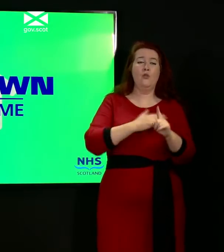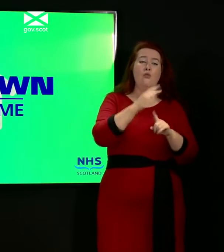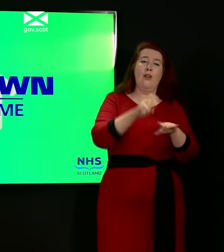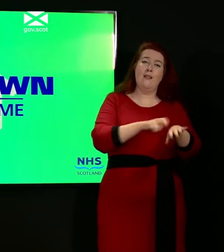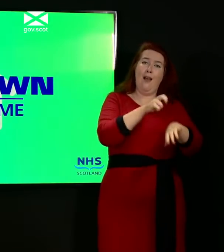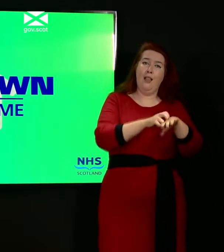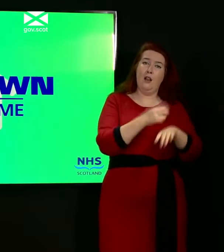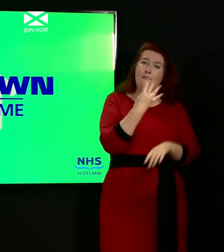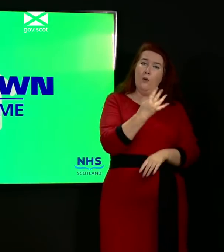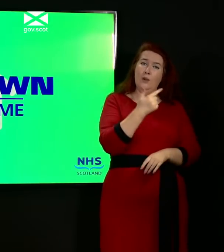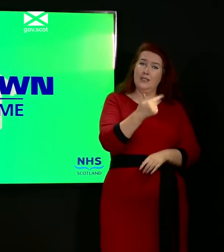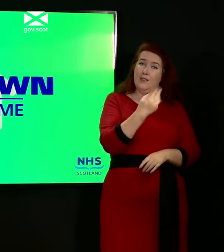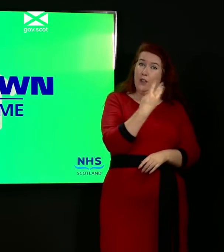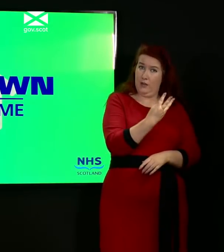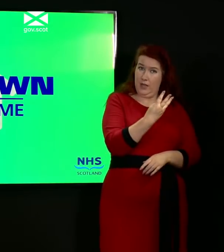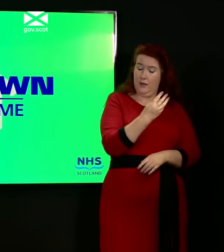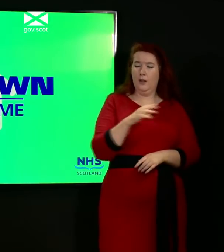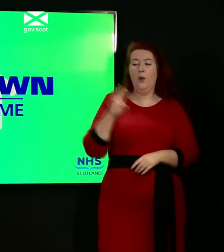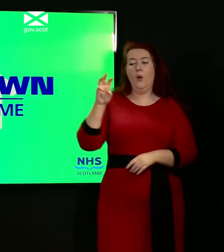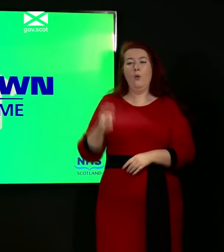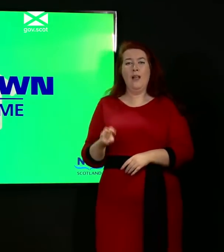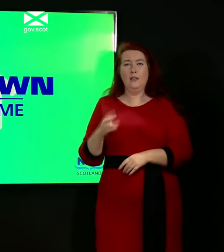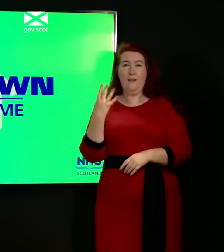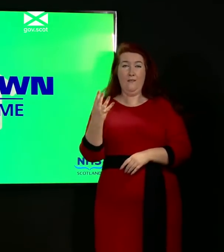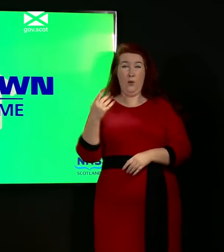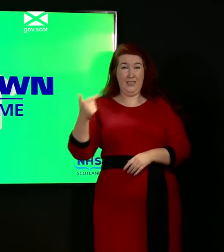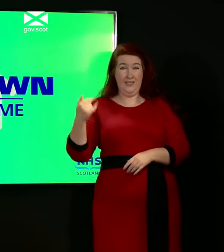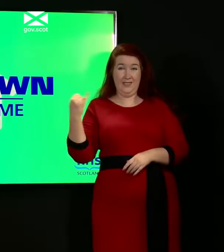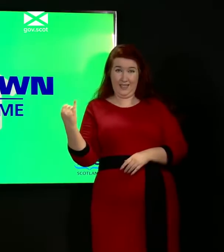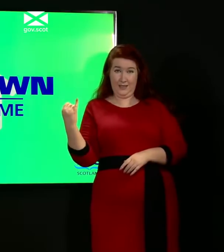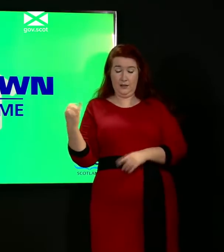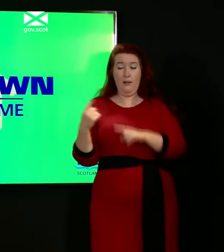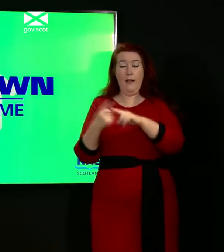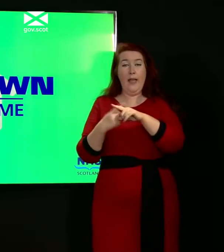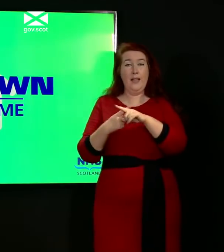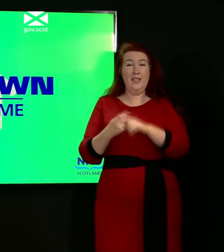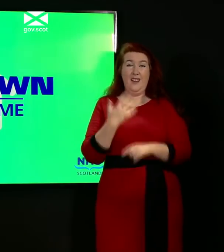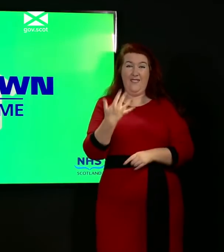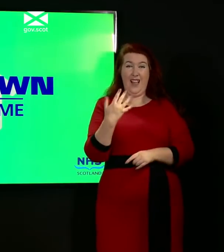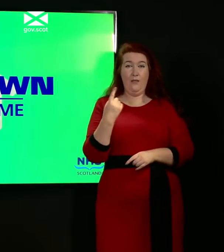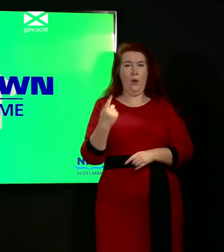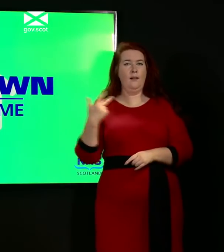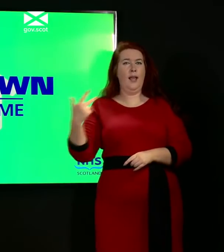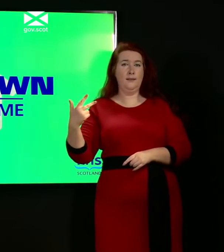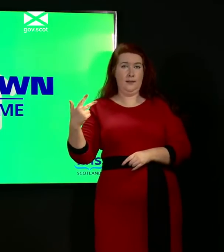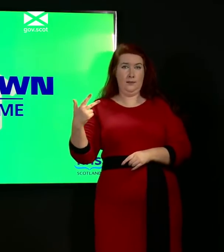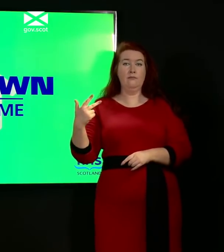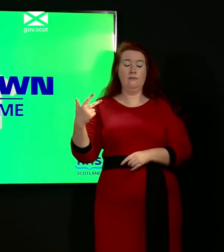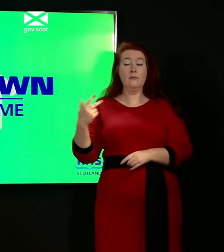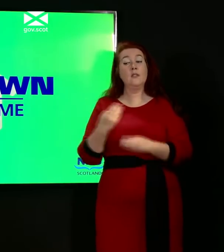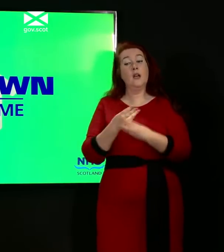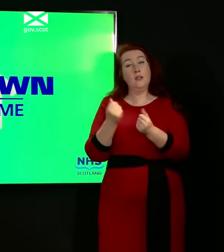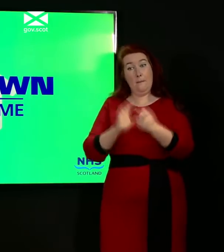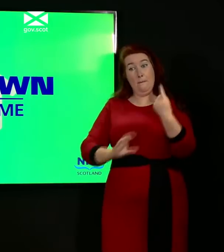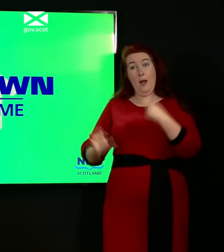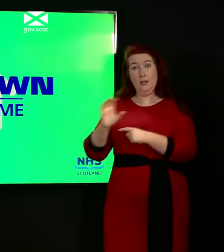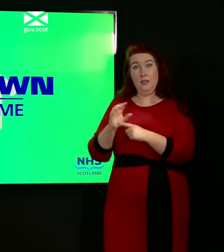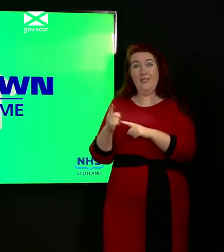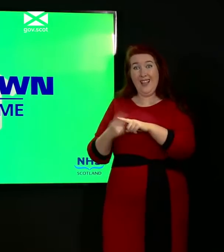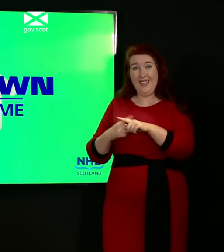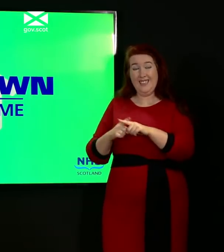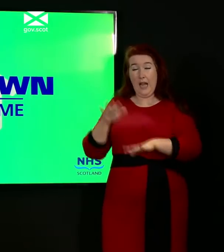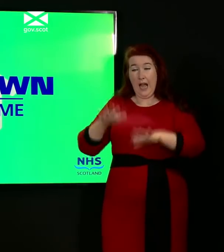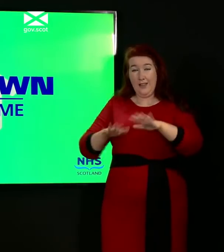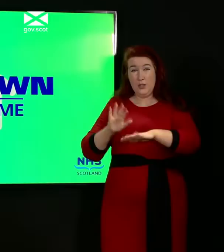is 473, Wales is 476, and England's is 518. There are now regions of England with a 7-day average